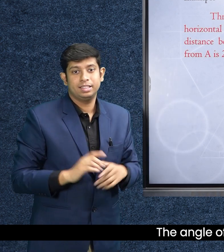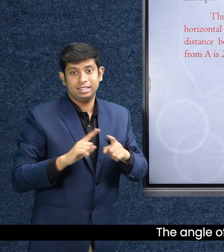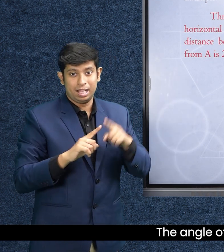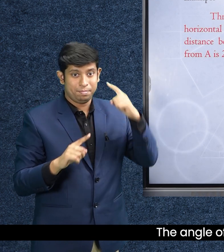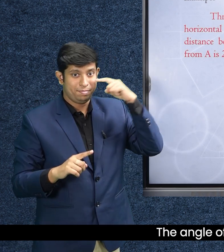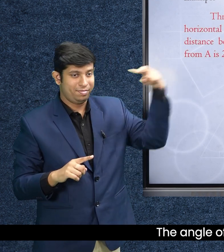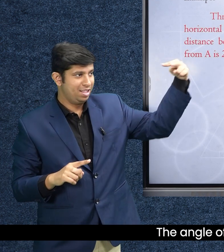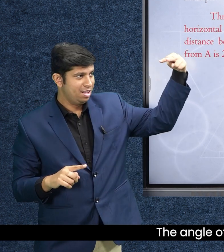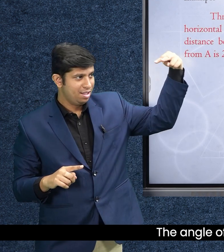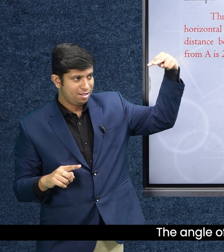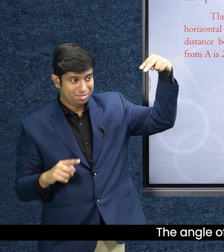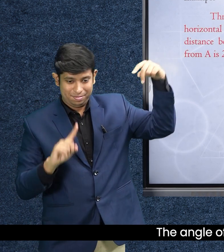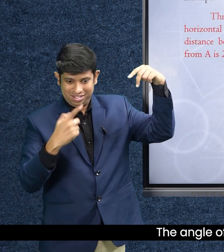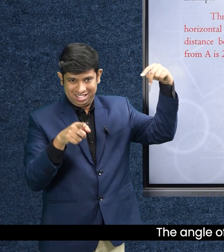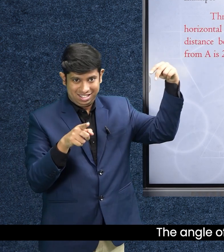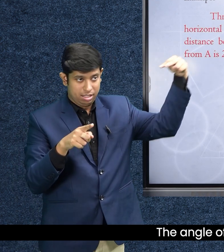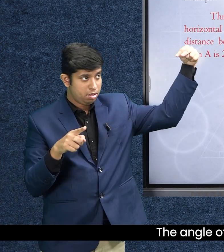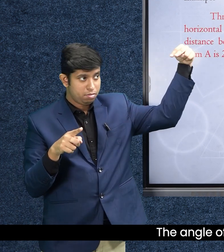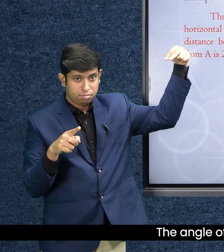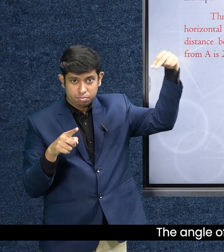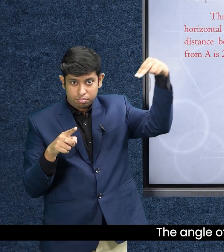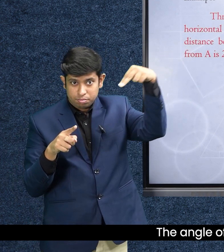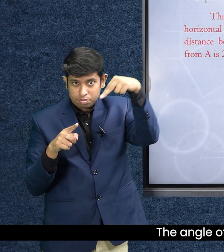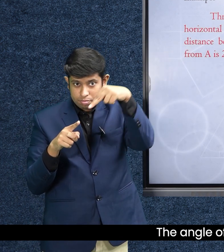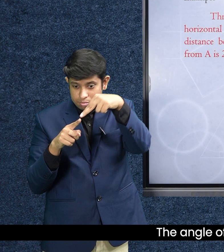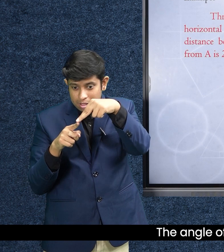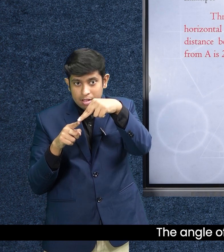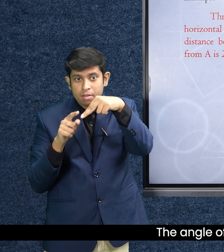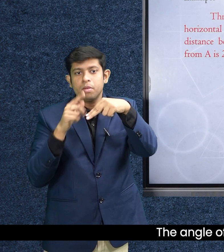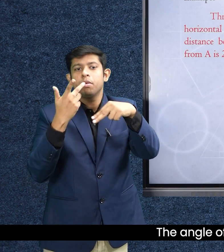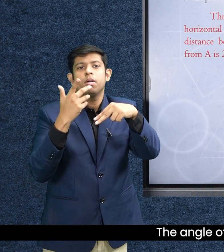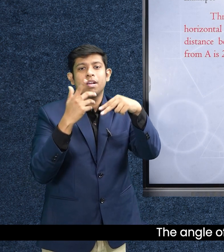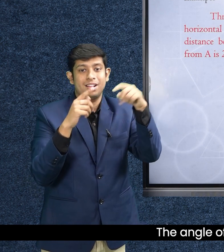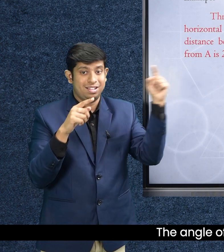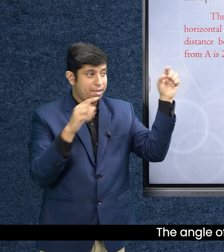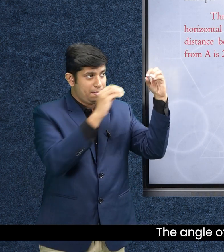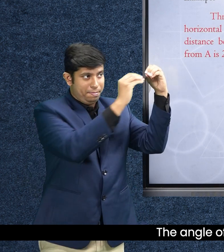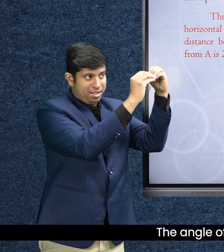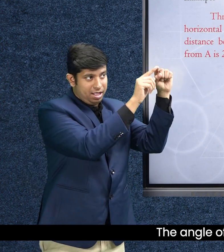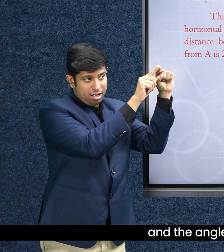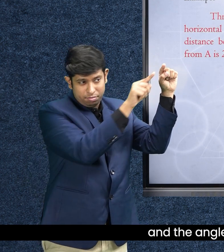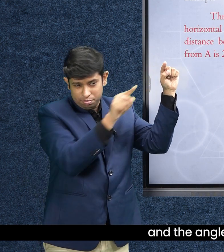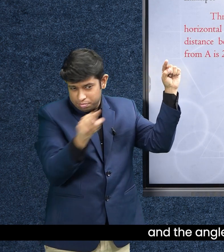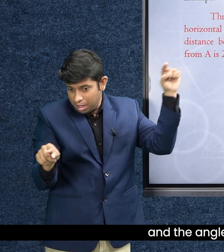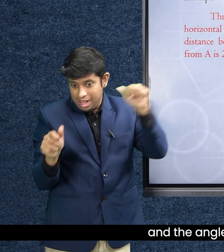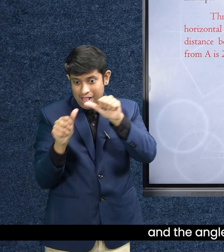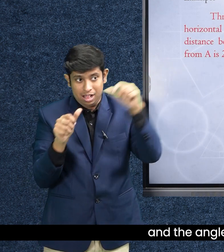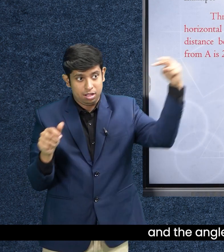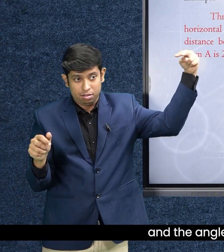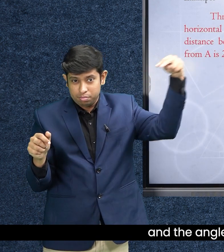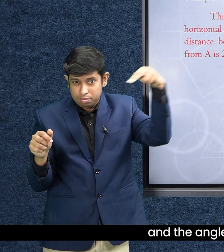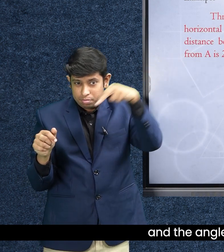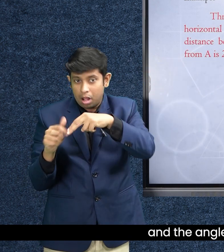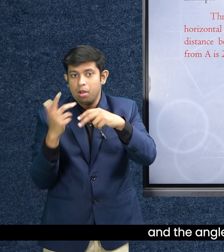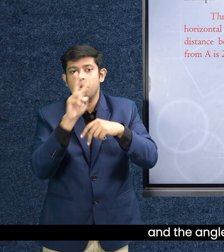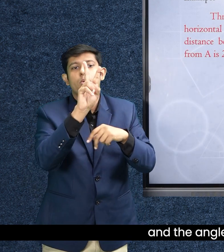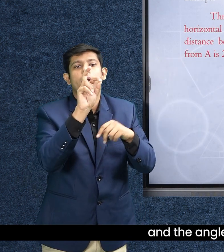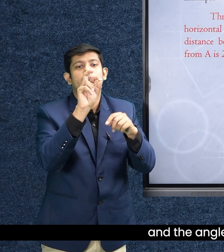The angle of depression of B from A is 20 degrees and the angle of elevation of C